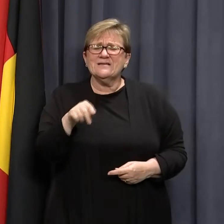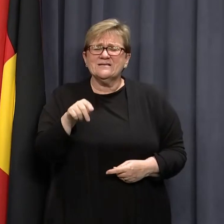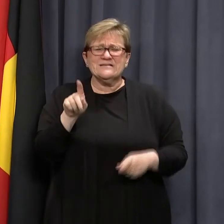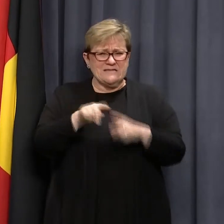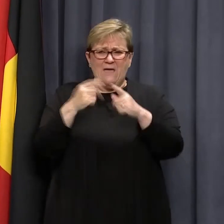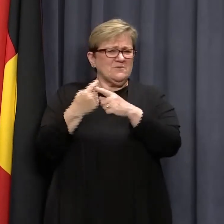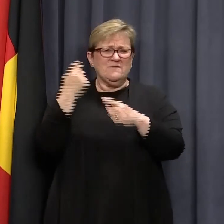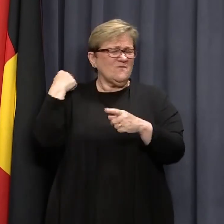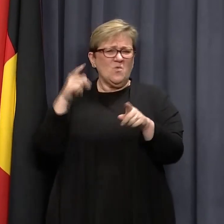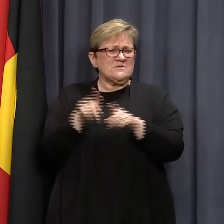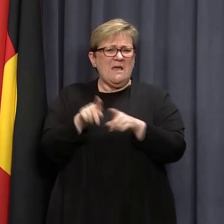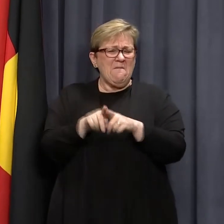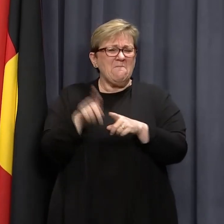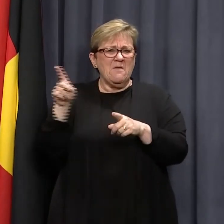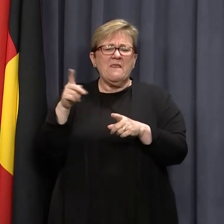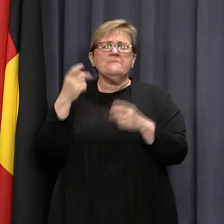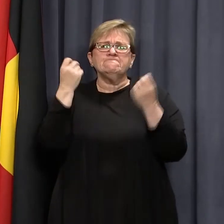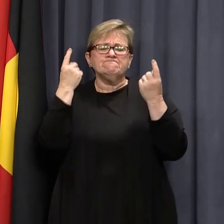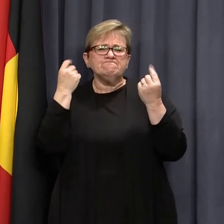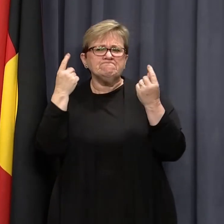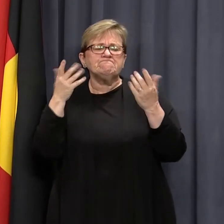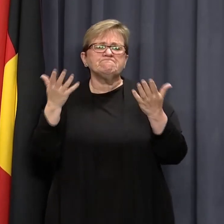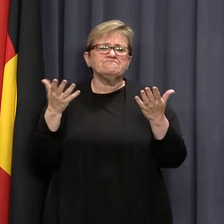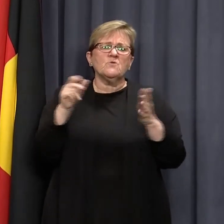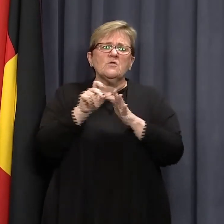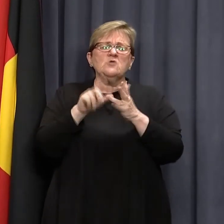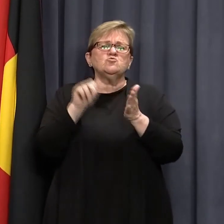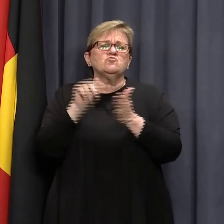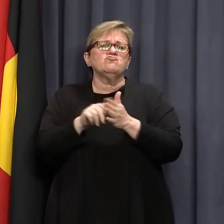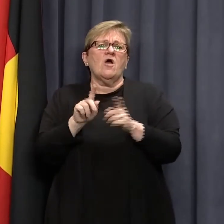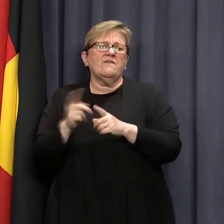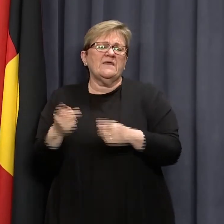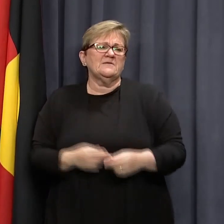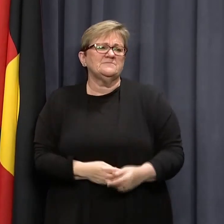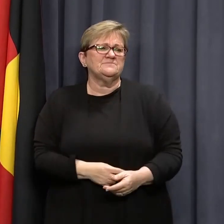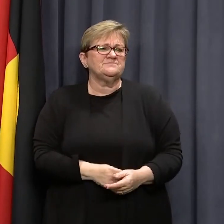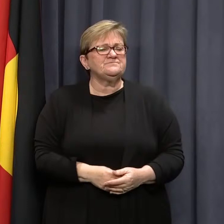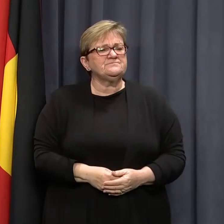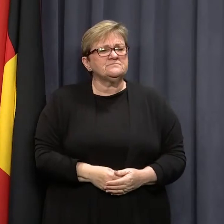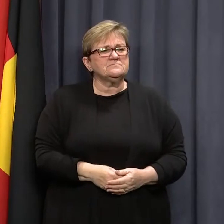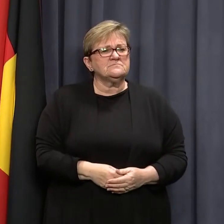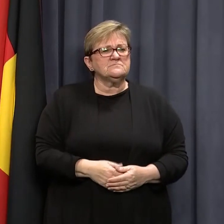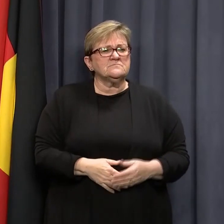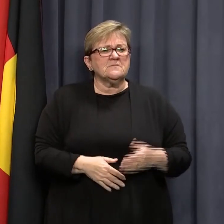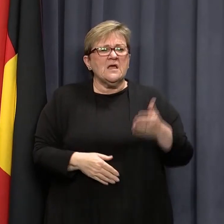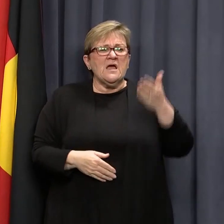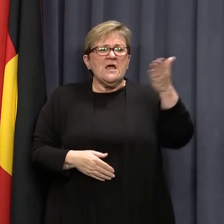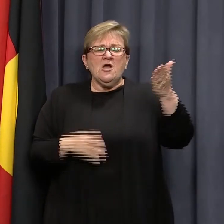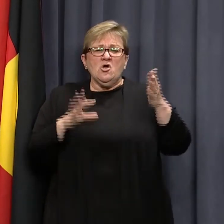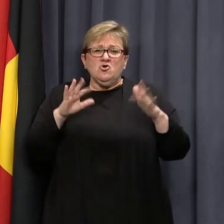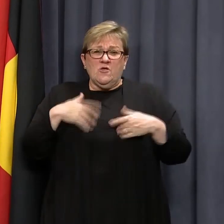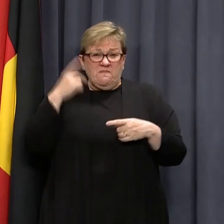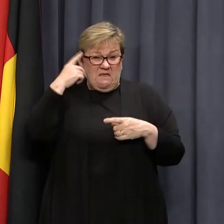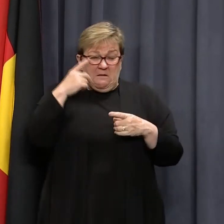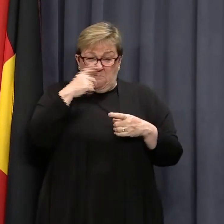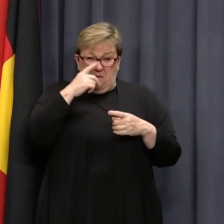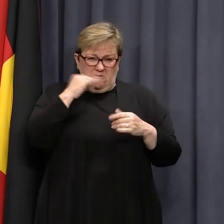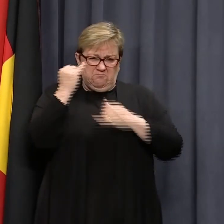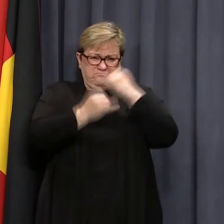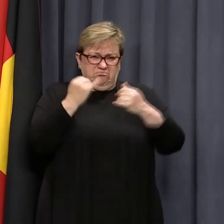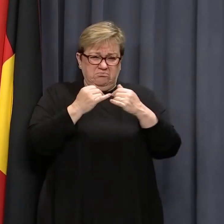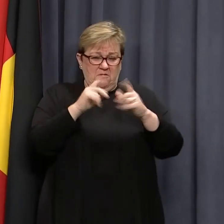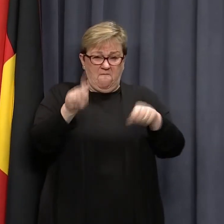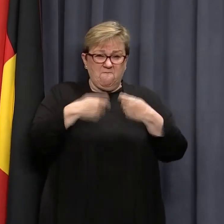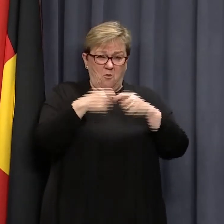they make that move and they do the appropriate thing. So you don't fear any sort of backlash that a footy team might be able to come here